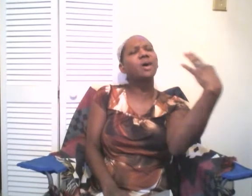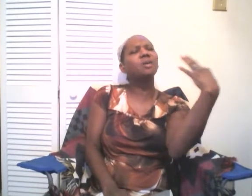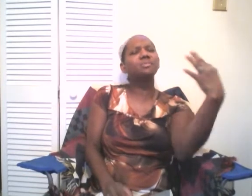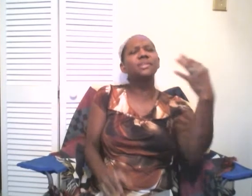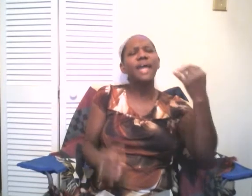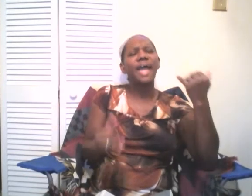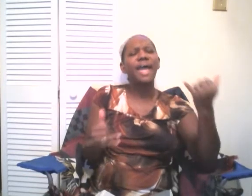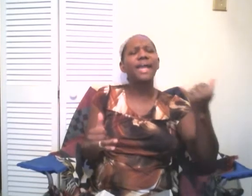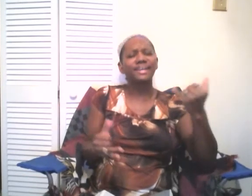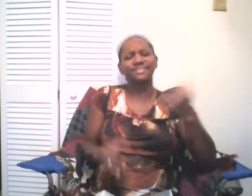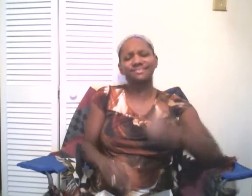beautiful day.